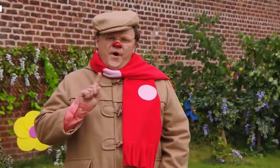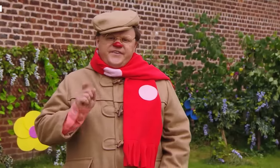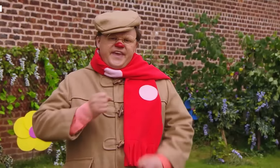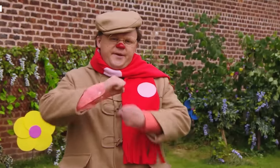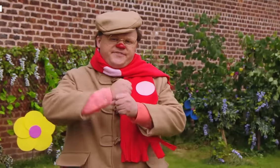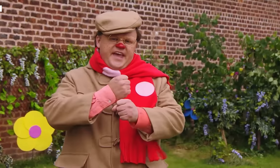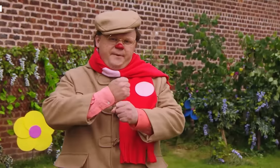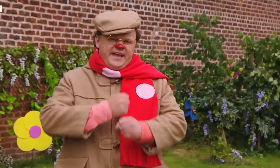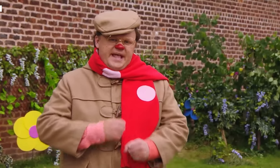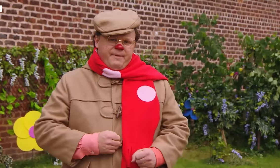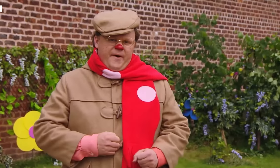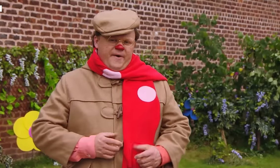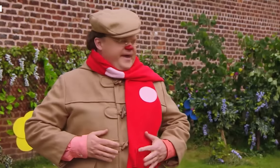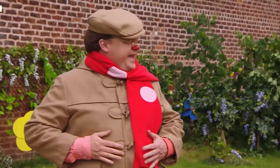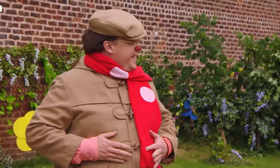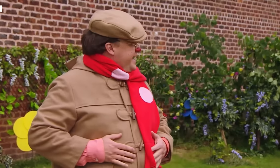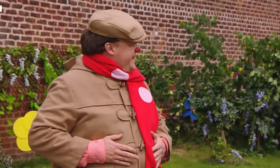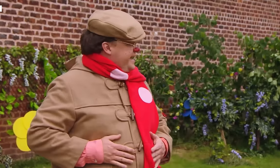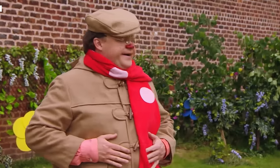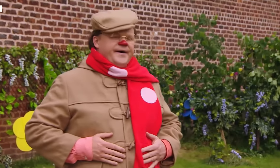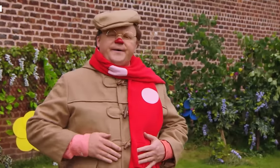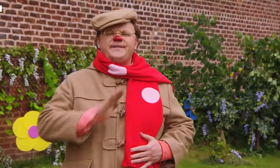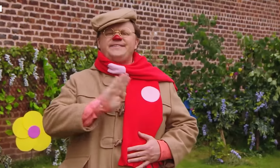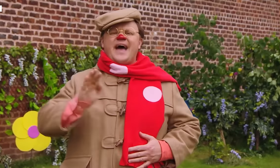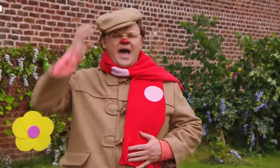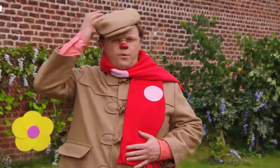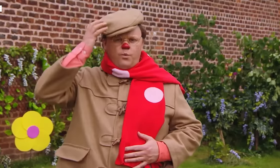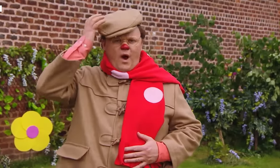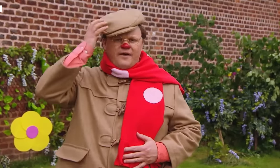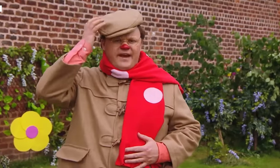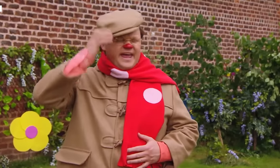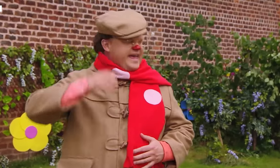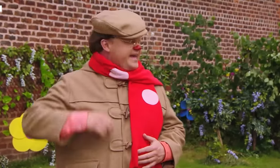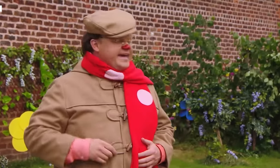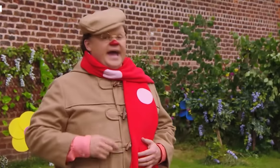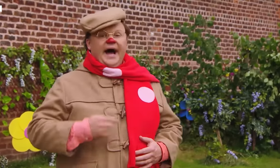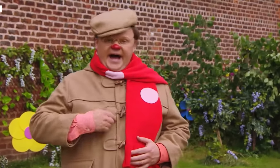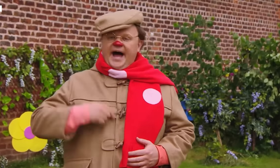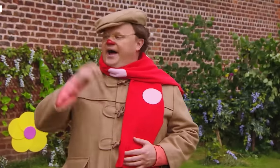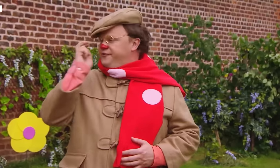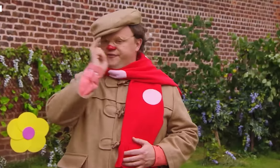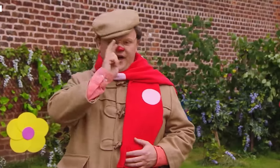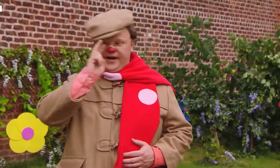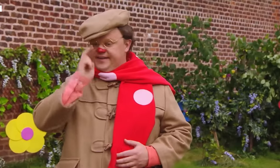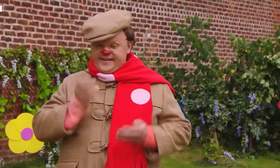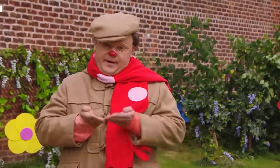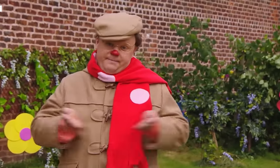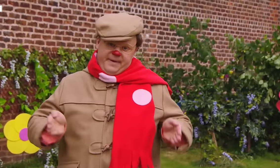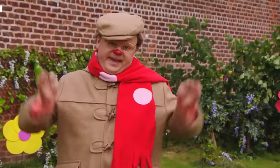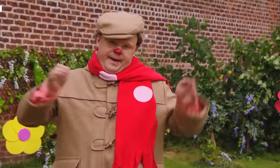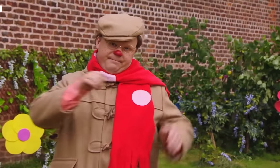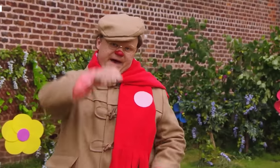What are you doing, the boy? Oh, don't worry. I'll find you a bigger